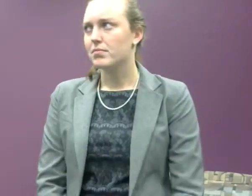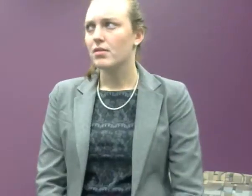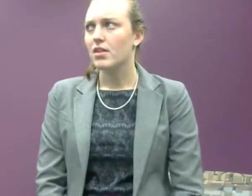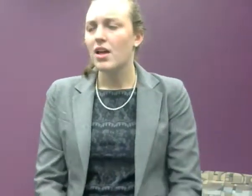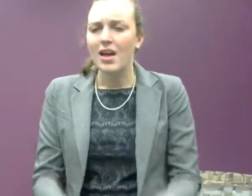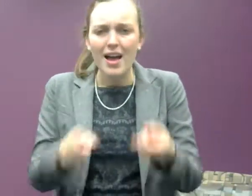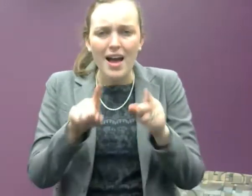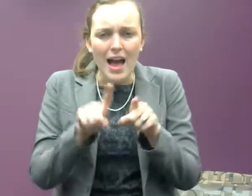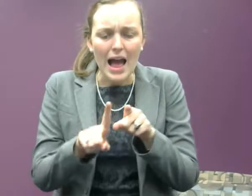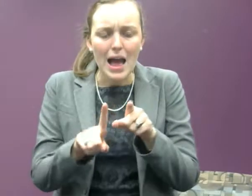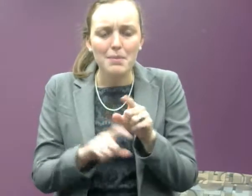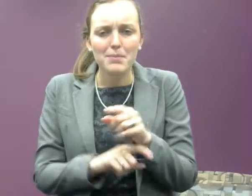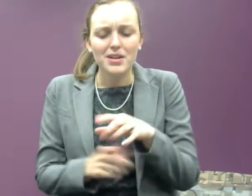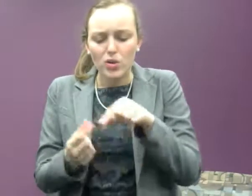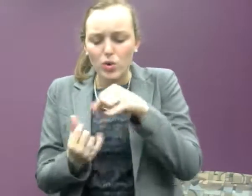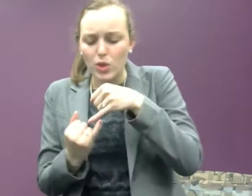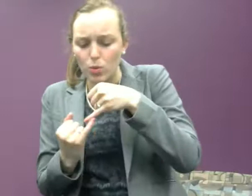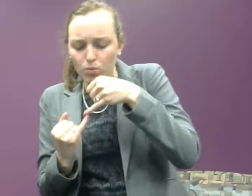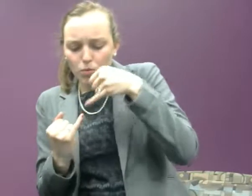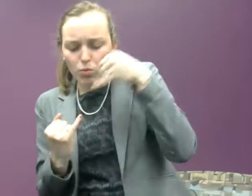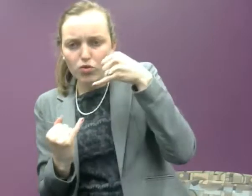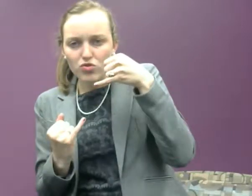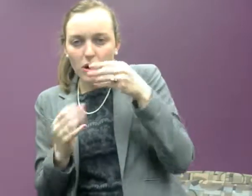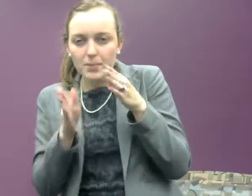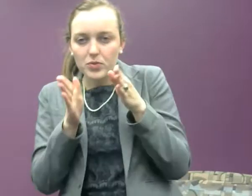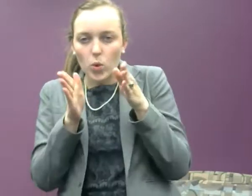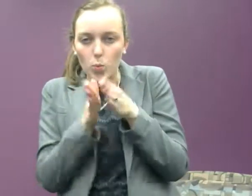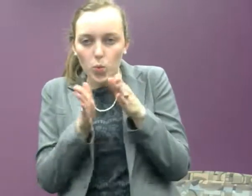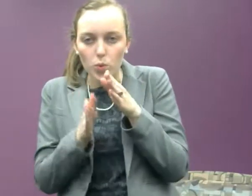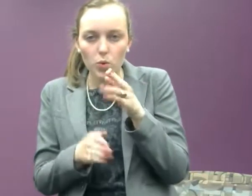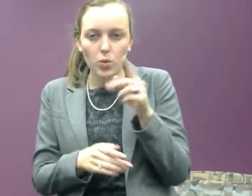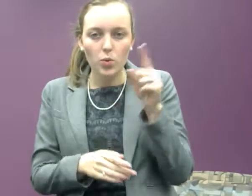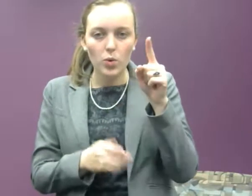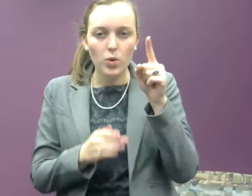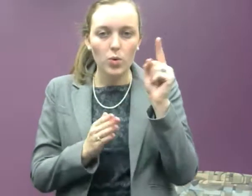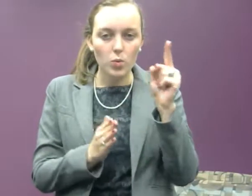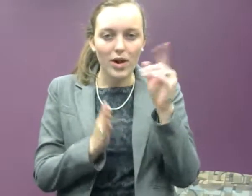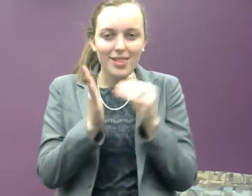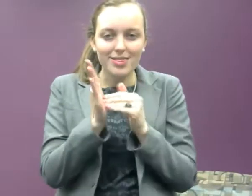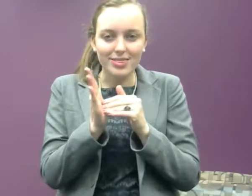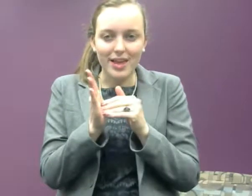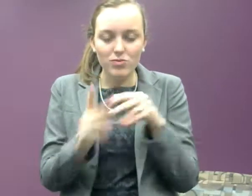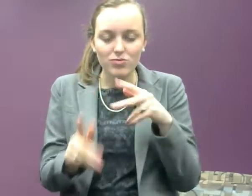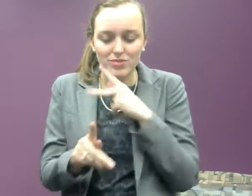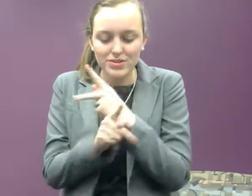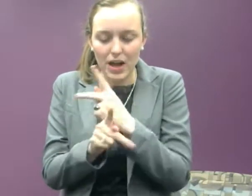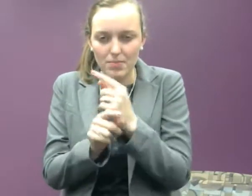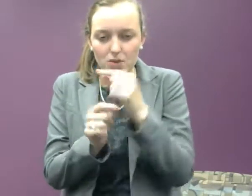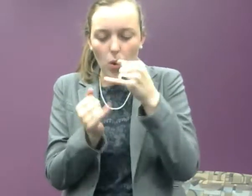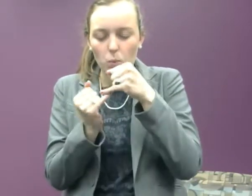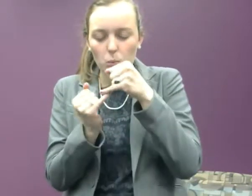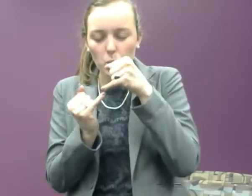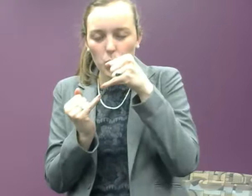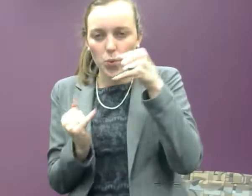that? Maybe 1,000 times smaller. The microscopic straws in a plant could get that liquid